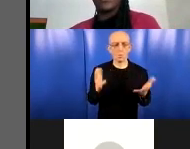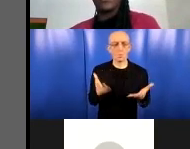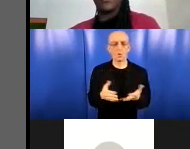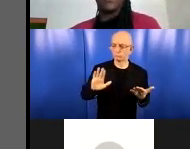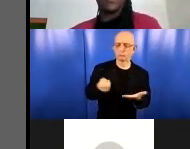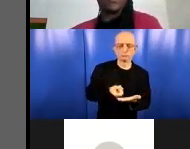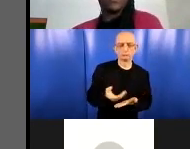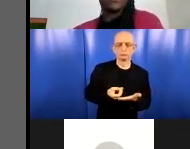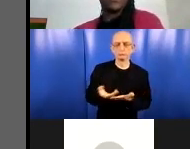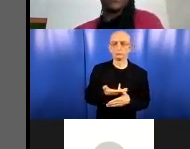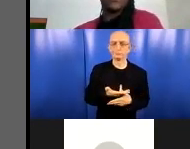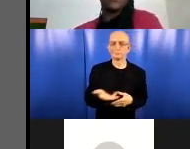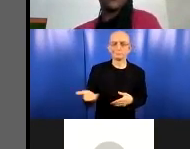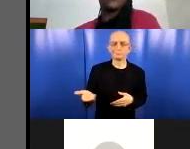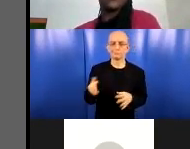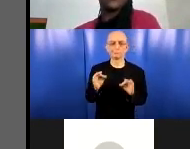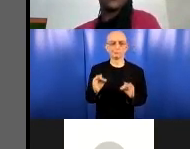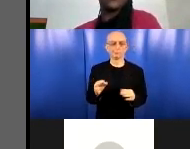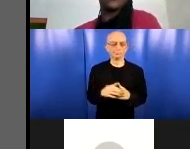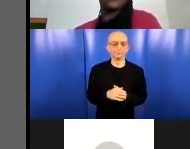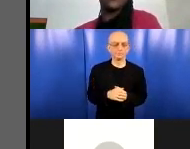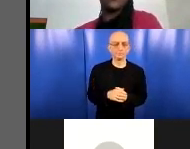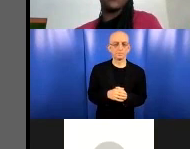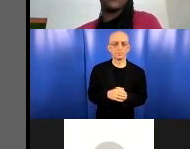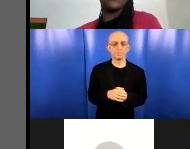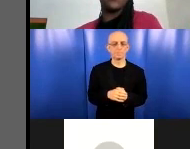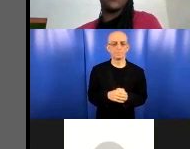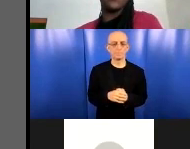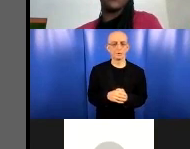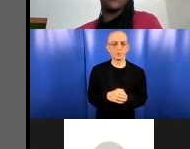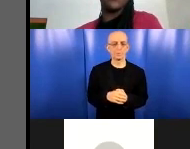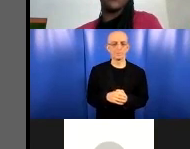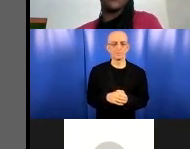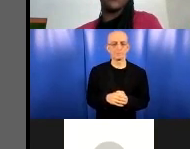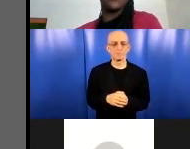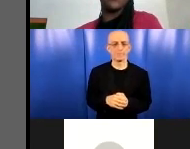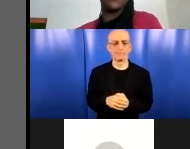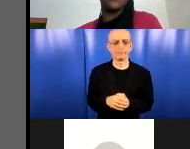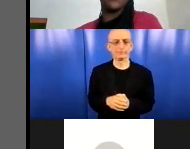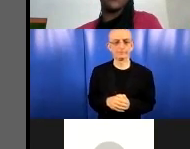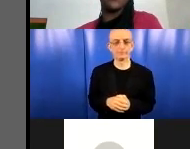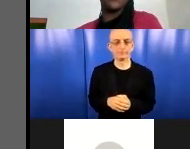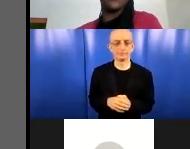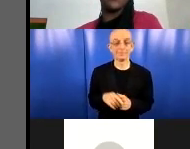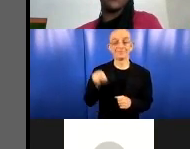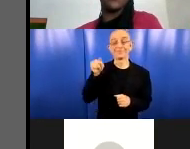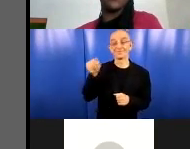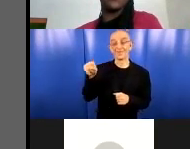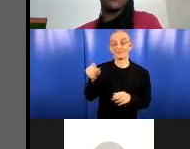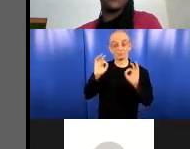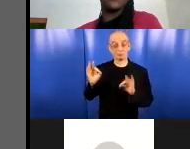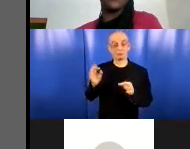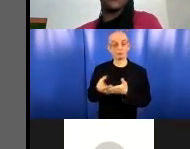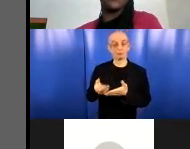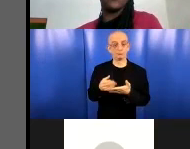save us some difficulties. Hello. So I think also advocacy to those major. Great,